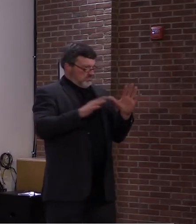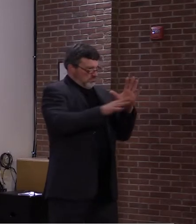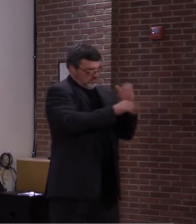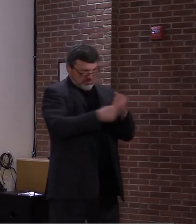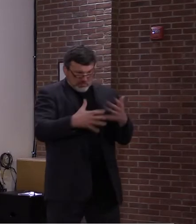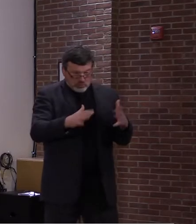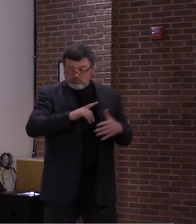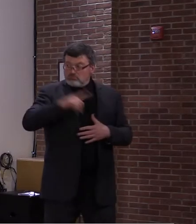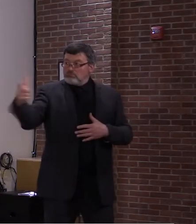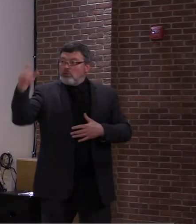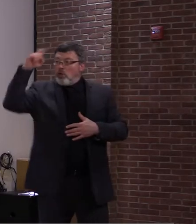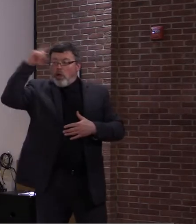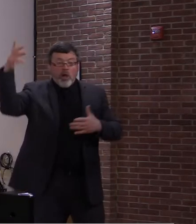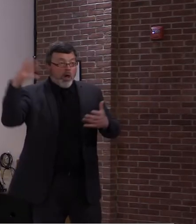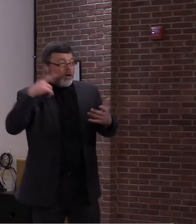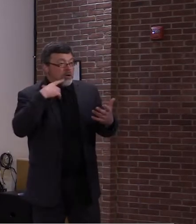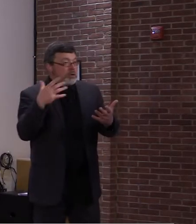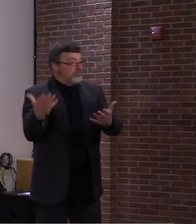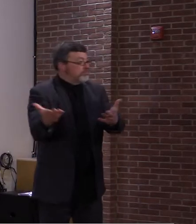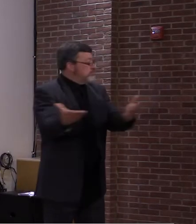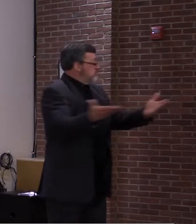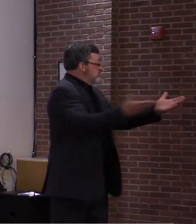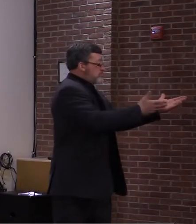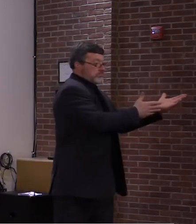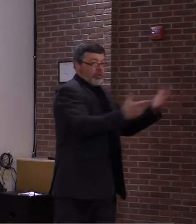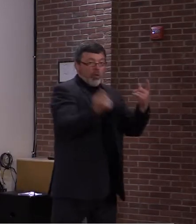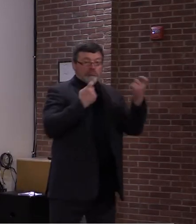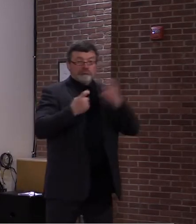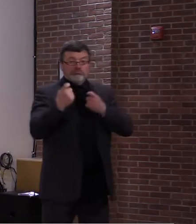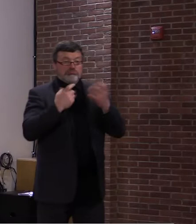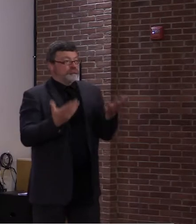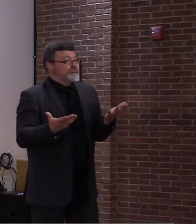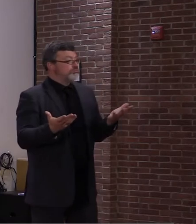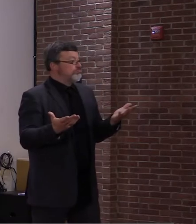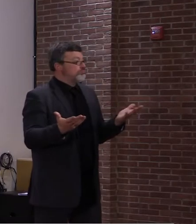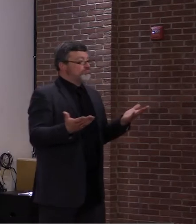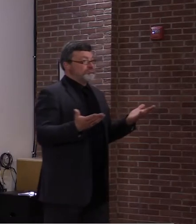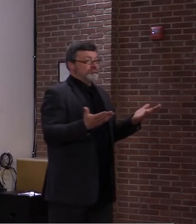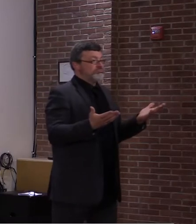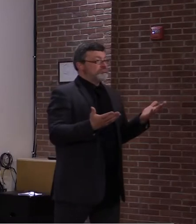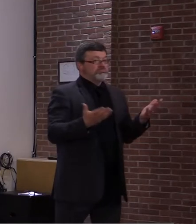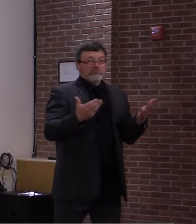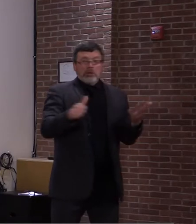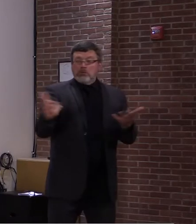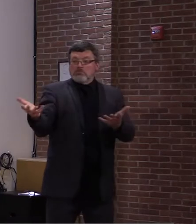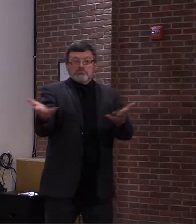Thank you, Dr. Levine. We'll now open it up to questions. Starting with folks in the room.